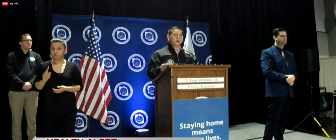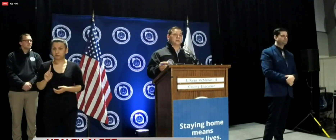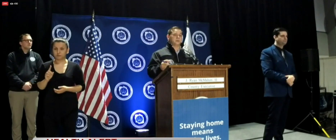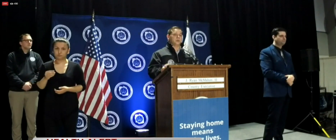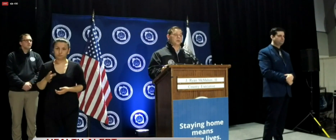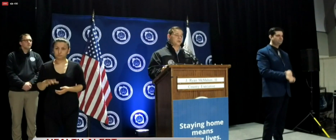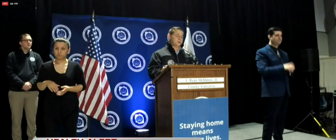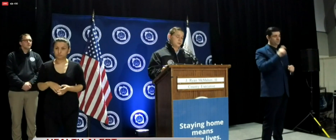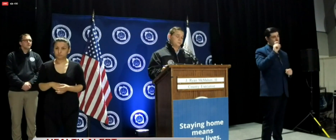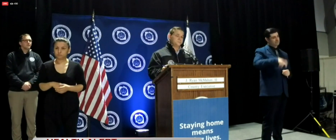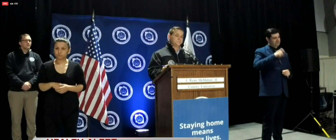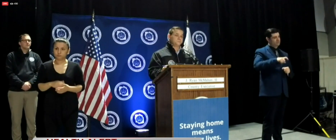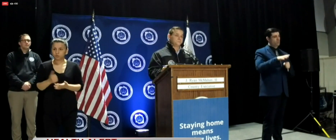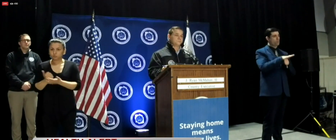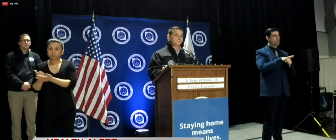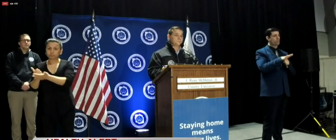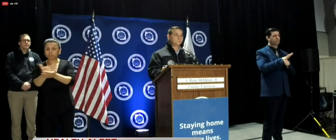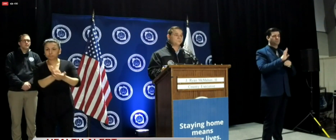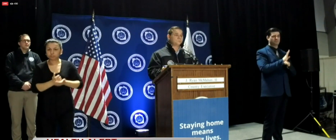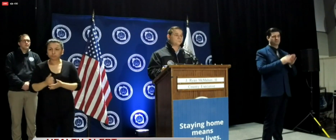bring back their employees.